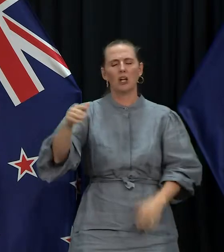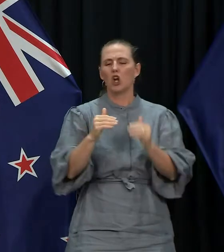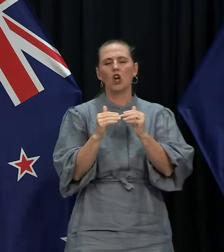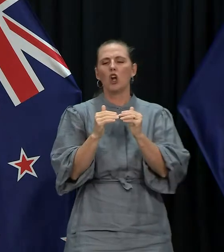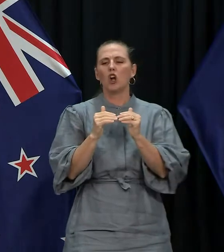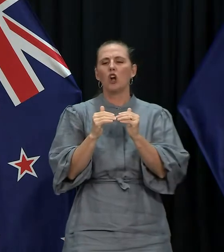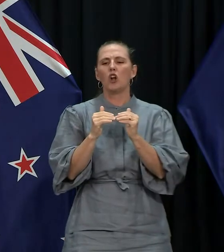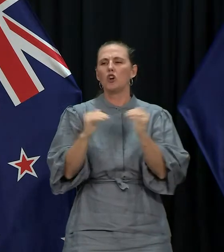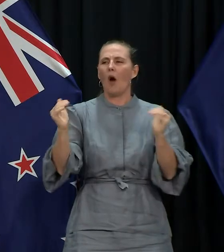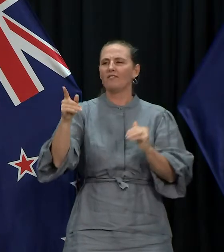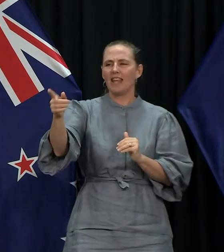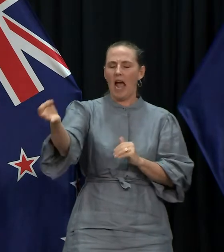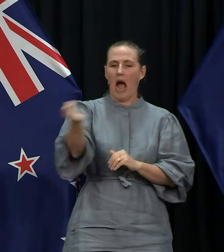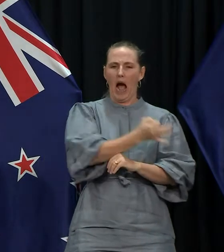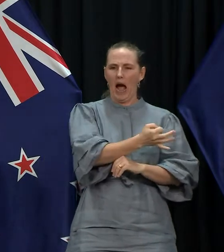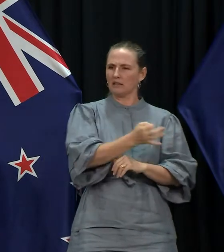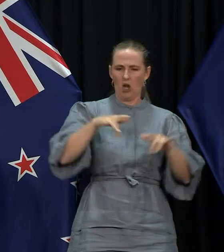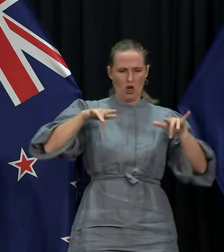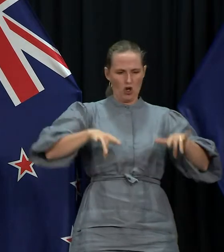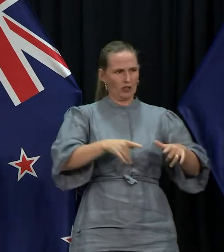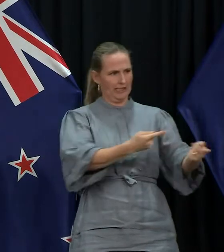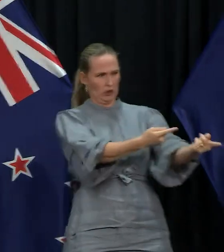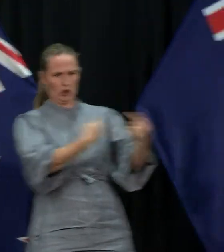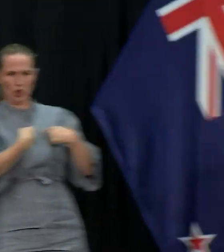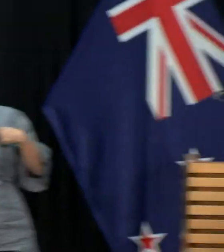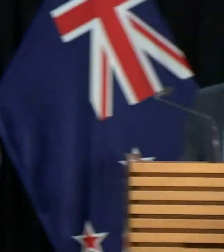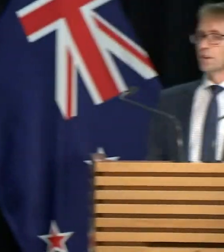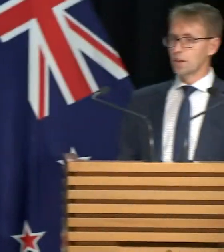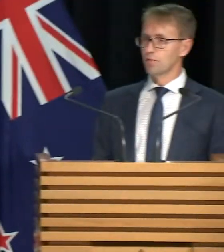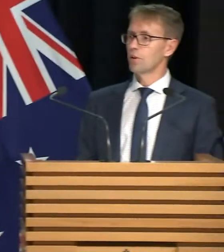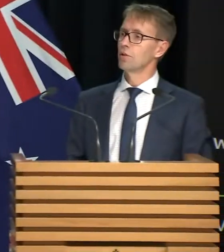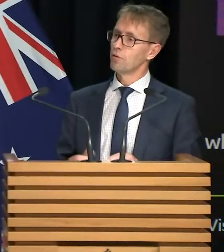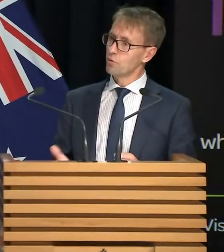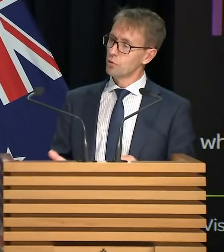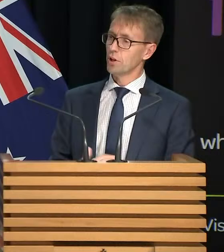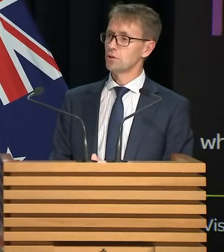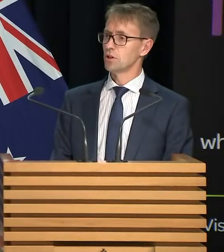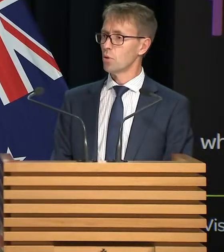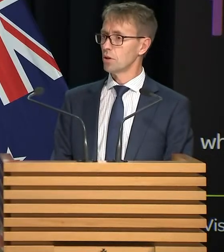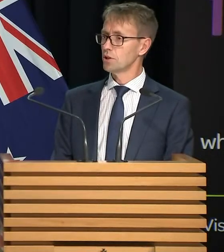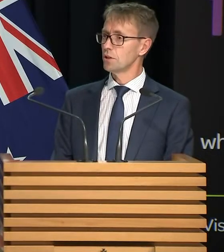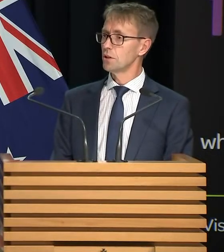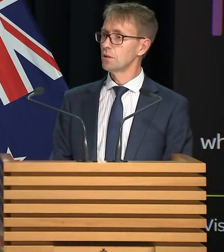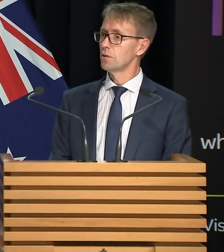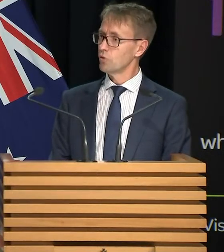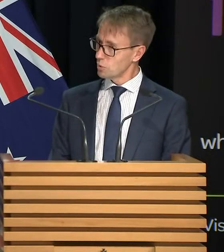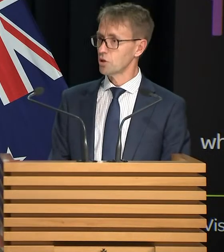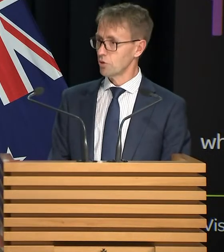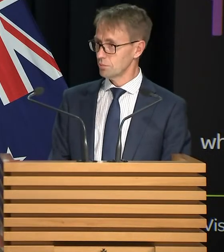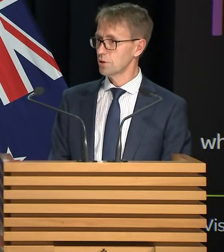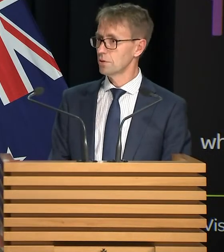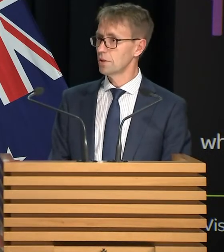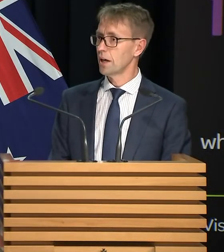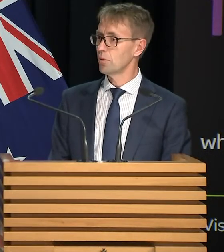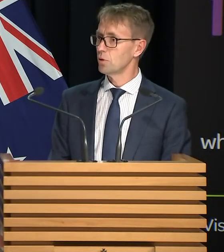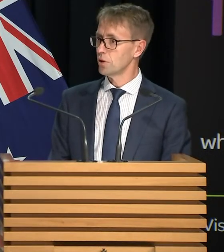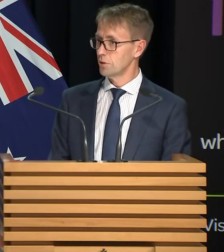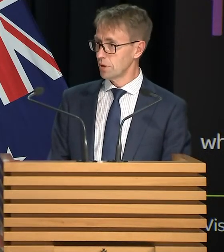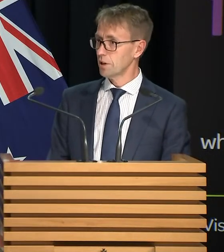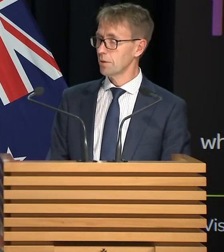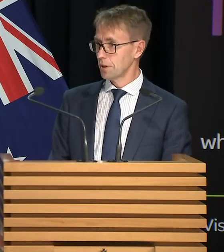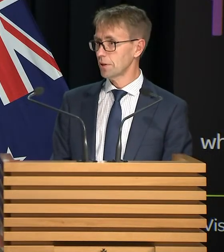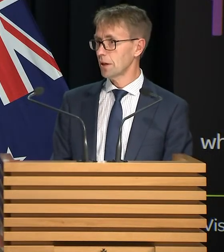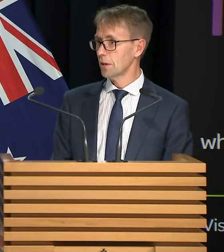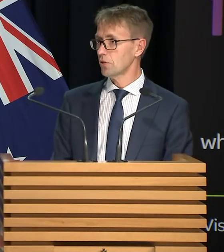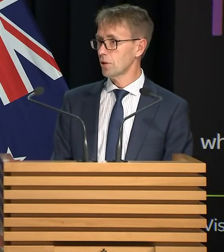receives it first. Exactly. Asking Dr. Bloomfield since he's one writing it. It's considering, exactly. If a fourth dose is warranted, for which groups would it